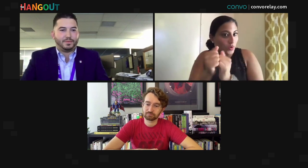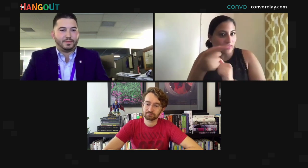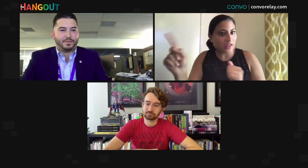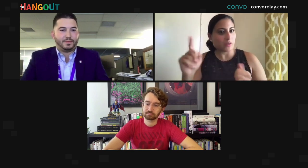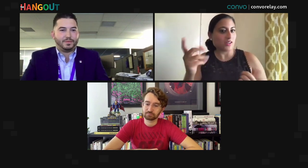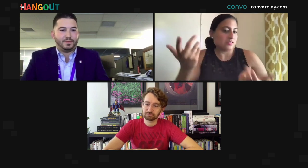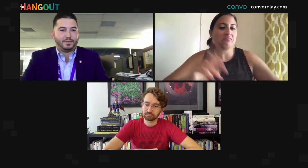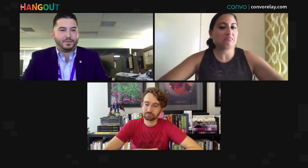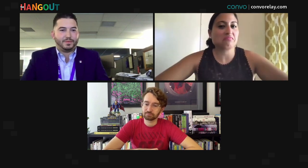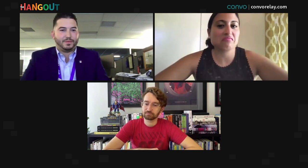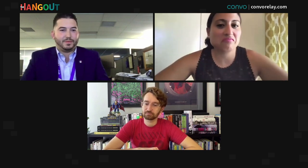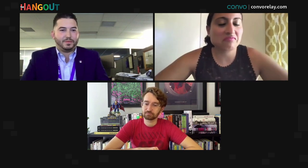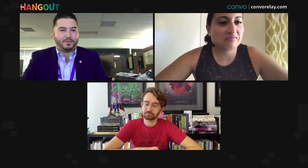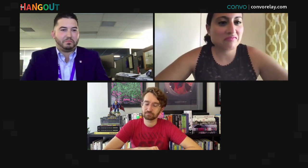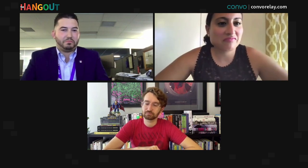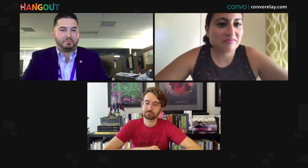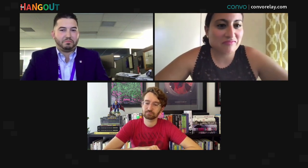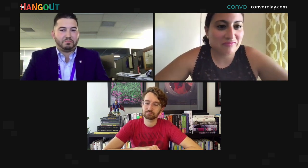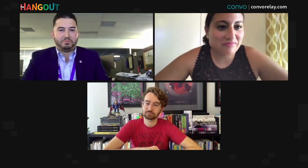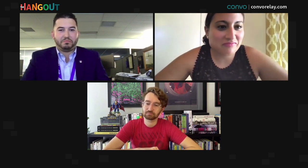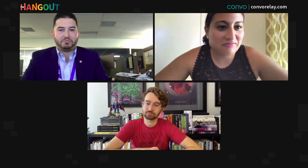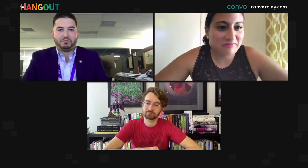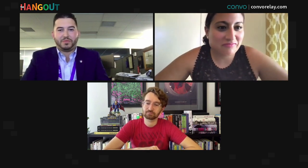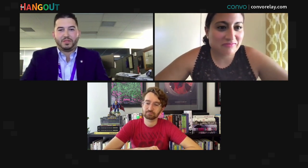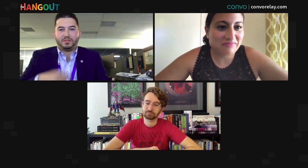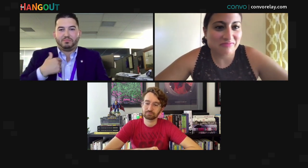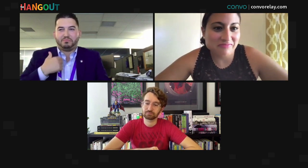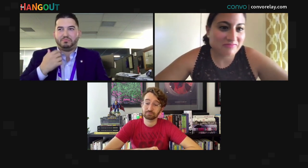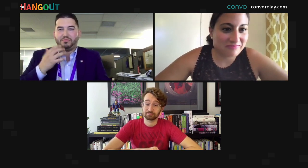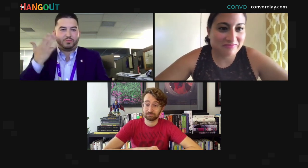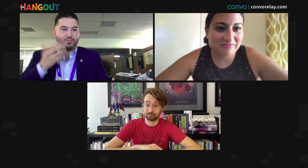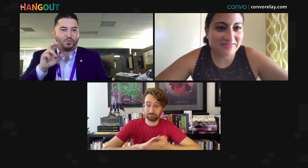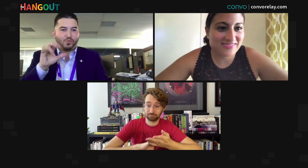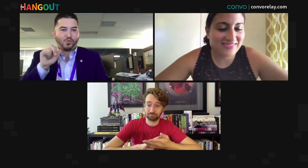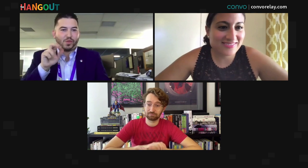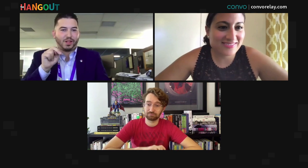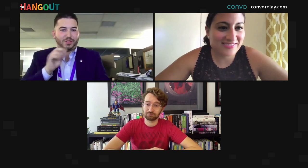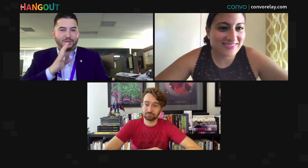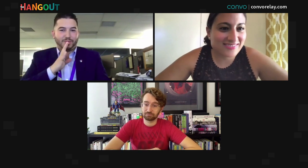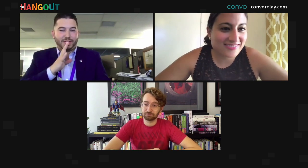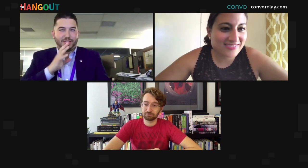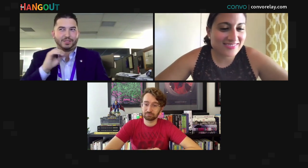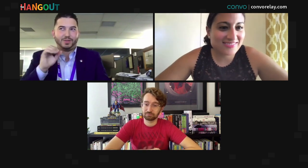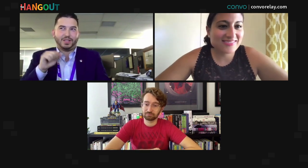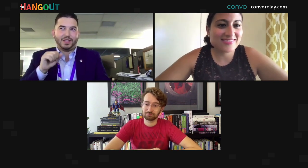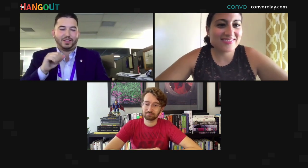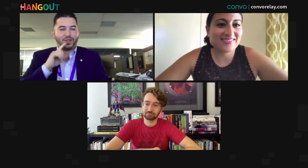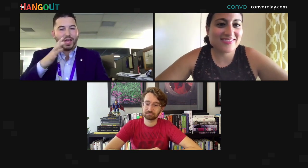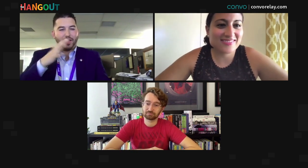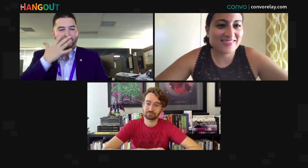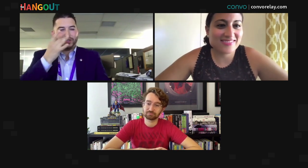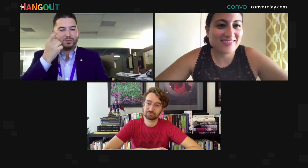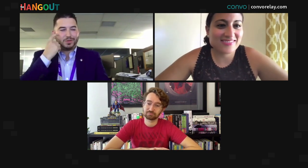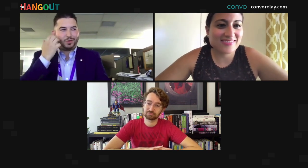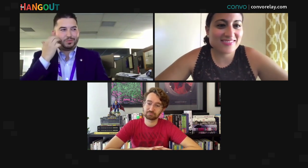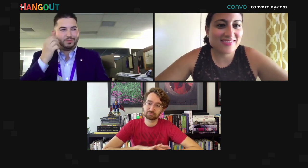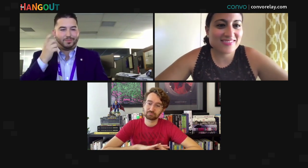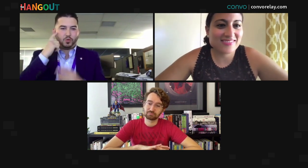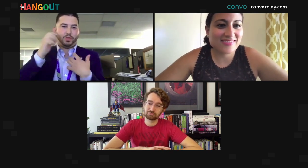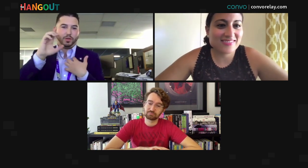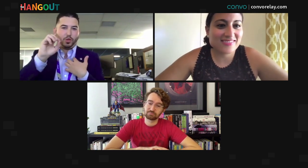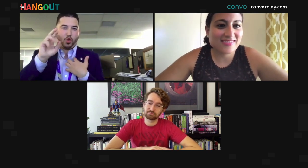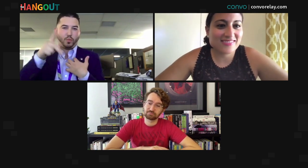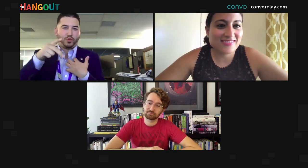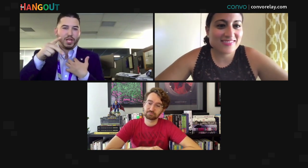lunch on a daily basis? Do you participate in that? Do you have relationships with your colleagues? This is Ryan speaking. So yeah, it's